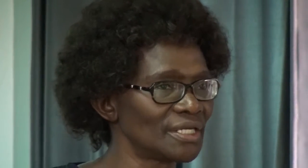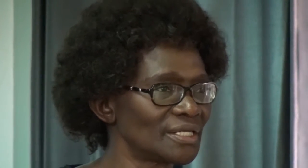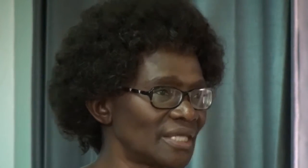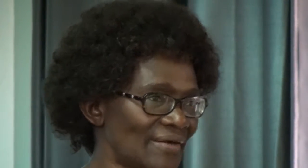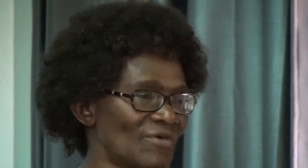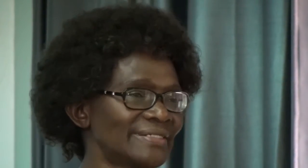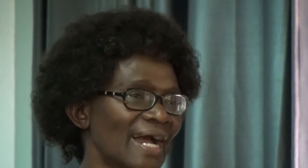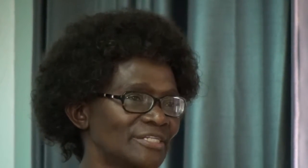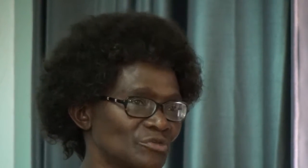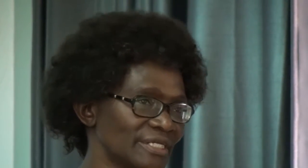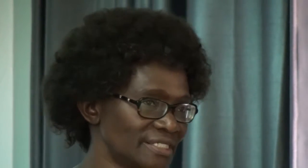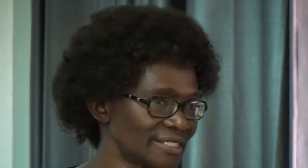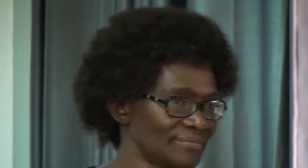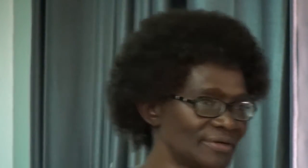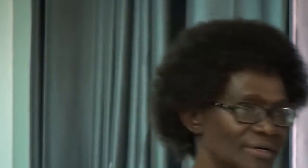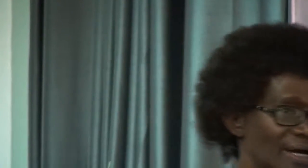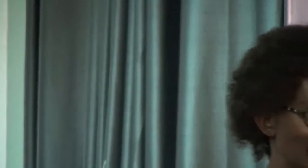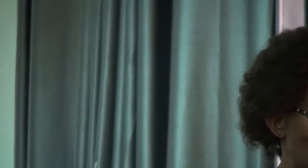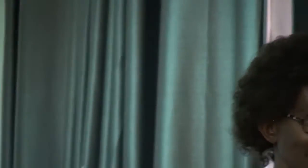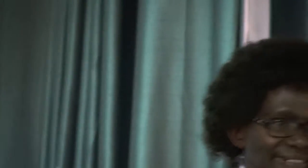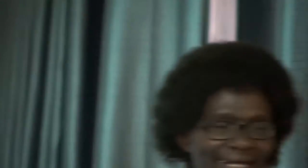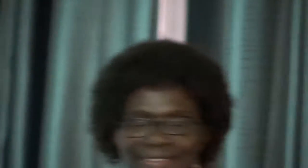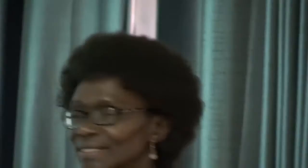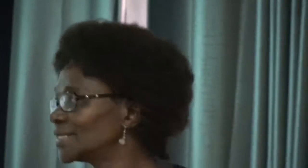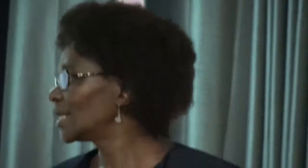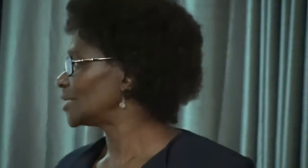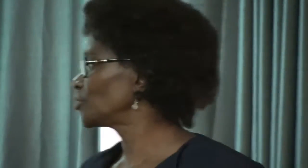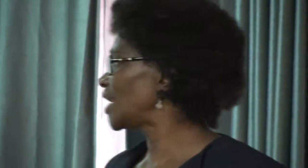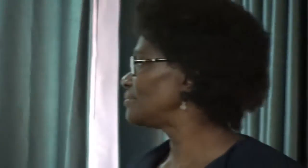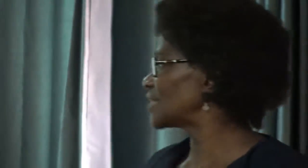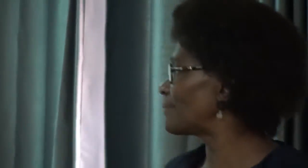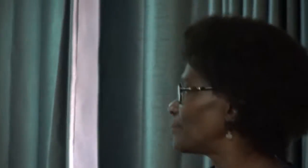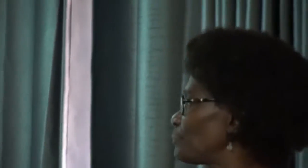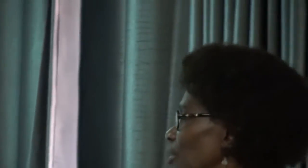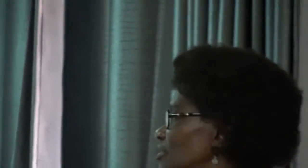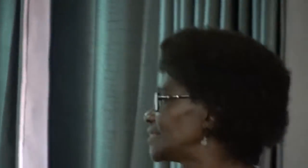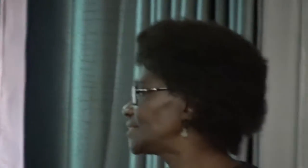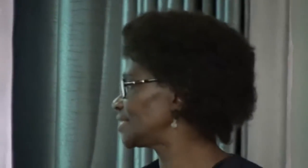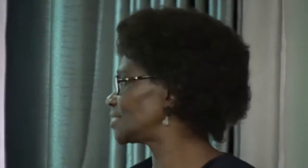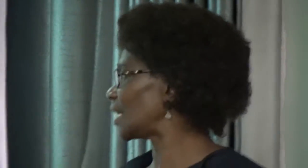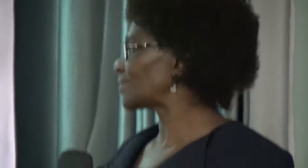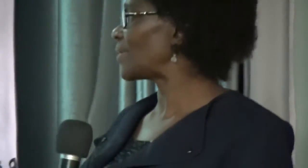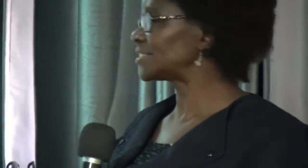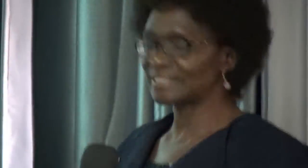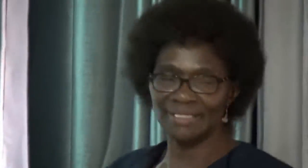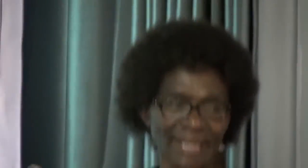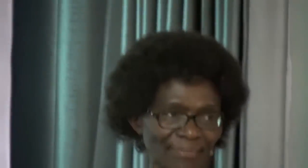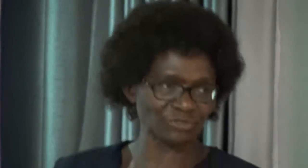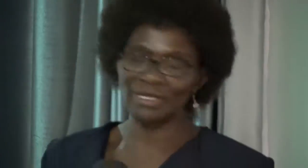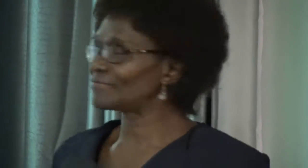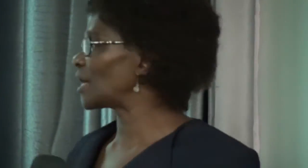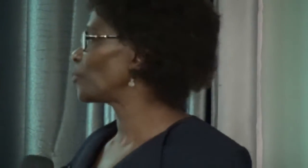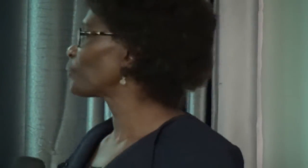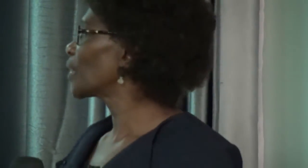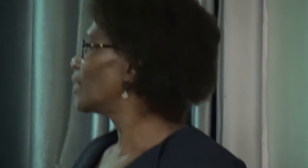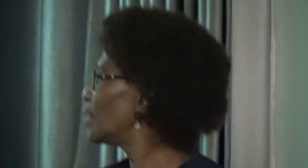because they have worked hard through the system and are excelling. And so there will be some statistics other than just the numbers